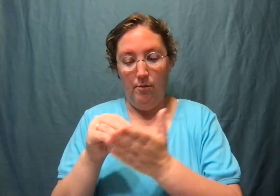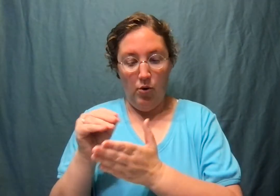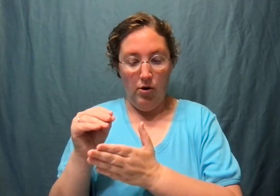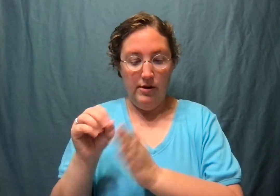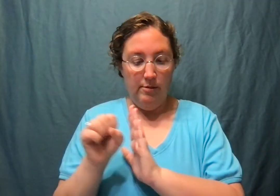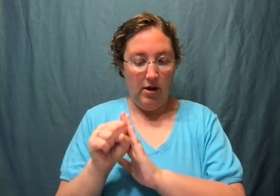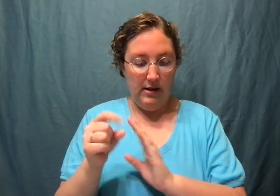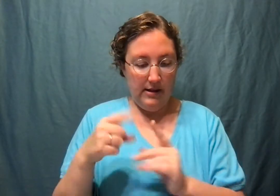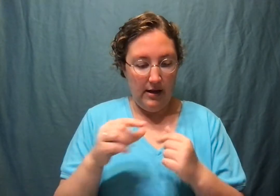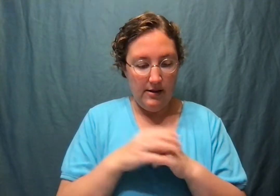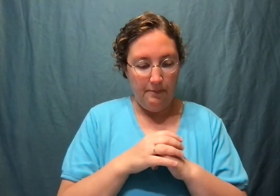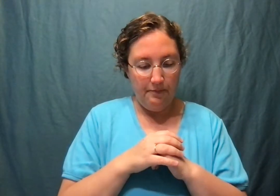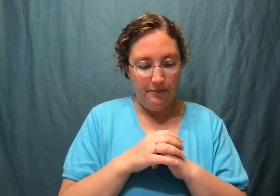more symbolic signs.